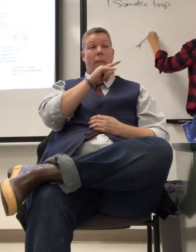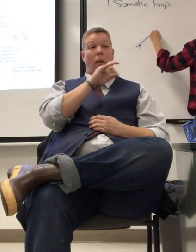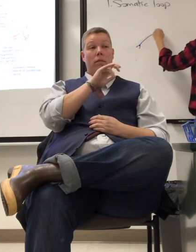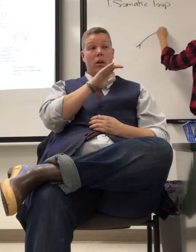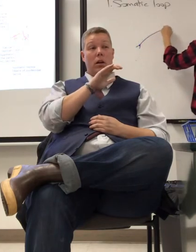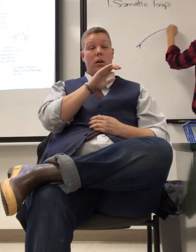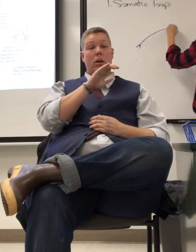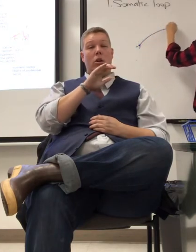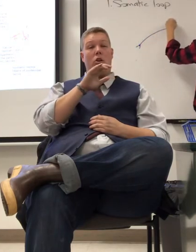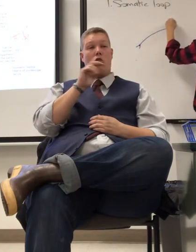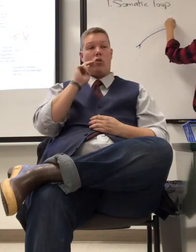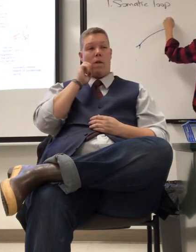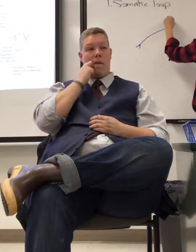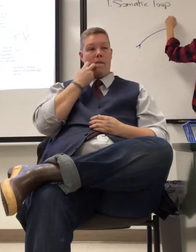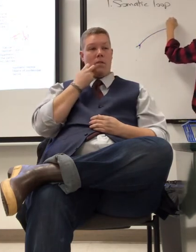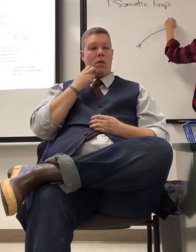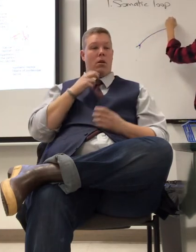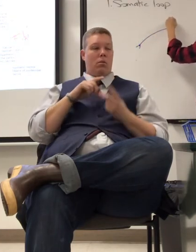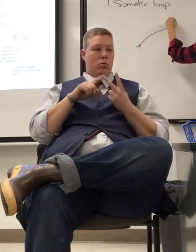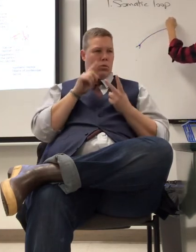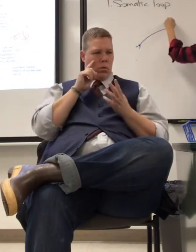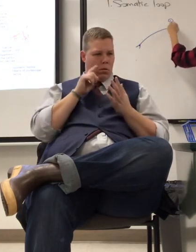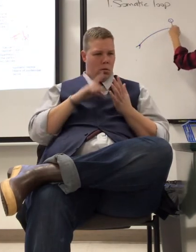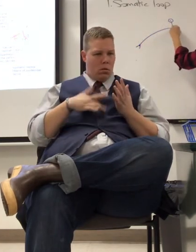senses a full bladder,